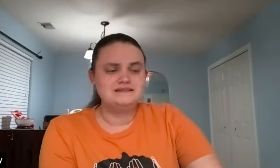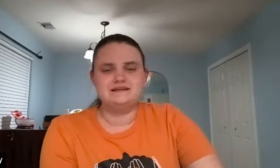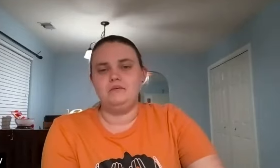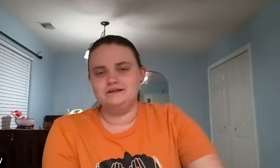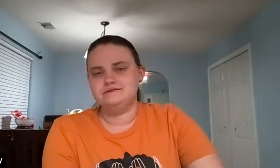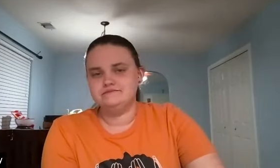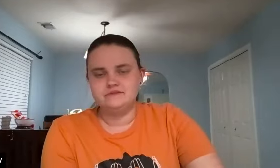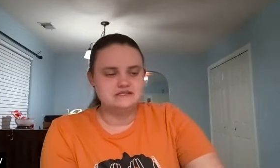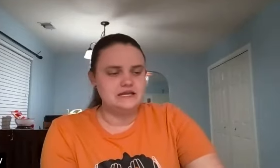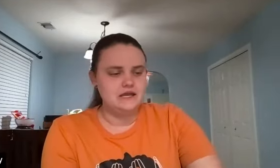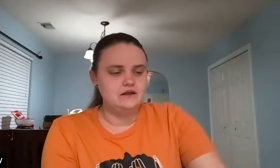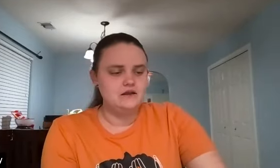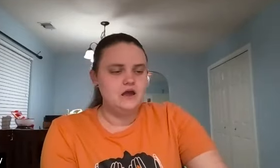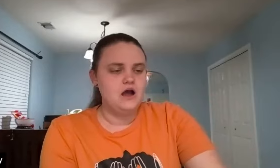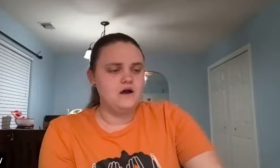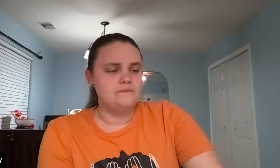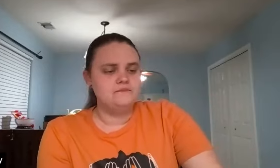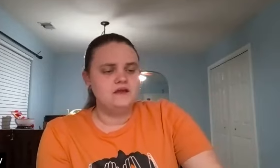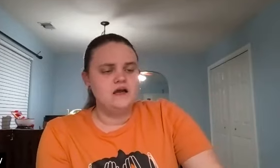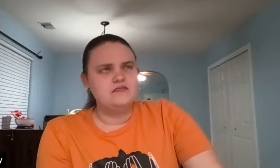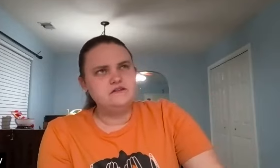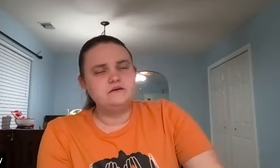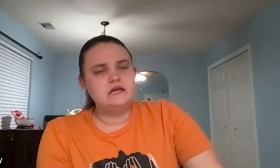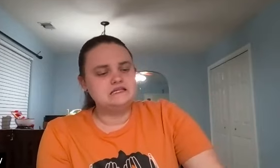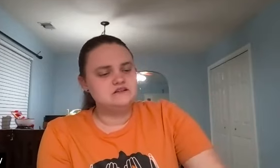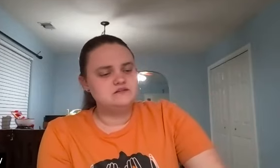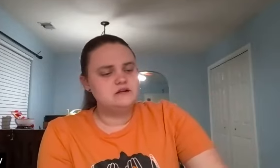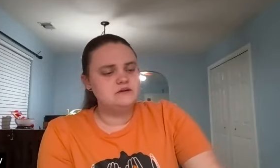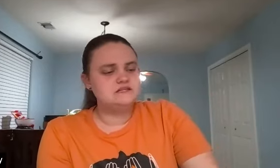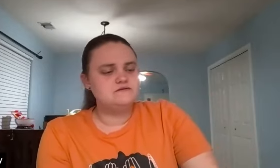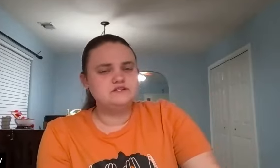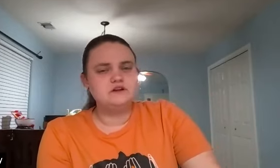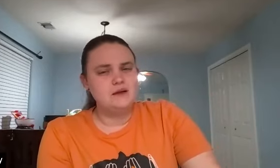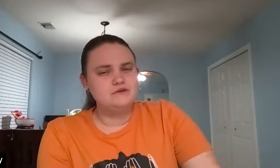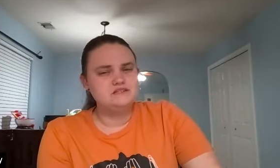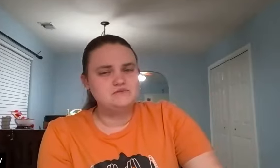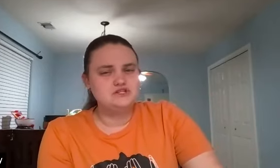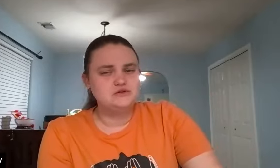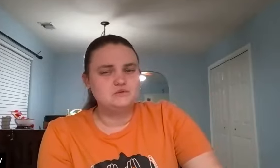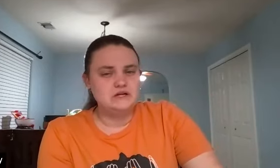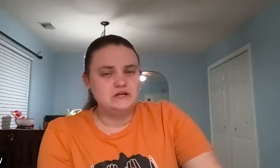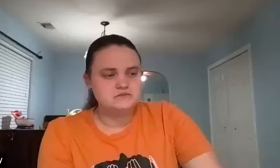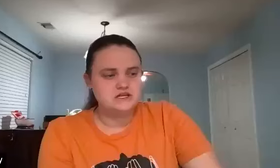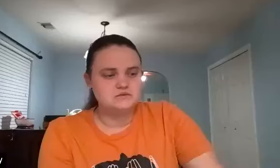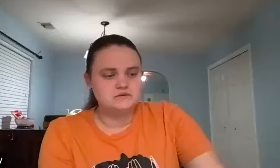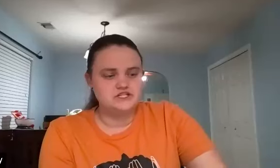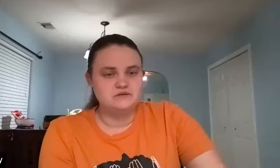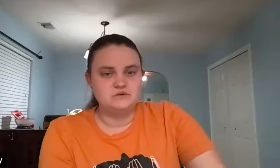not was. It doesn't end. I think there is also, it can be a sign for wizard. I most of the time just use witch because witches and wizards